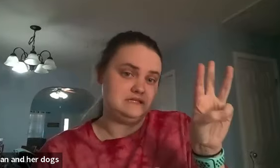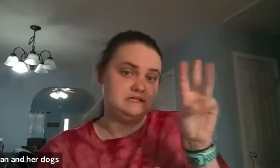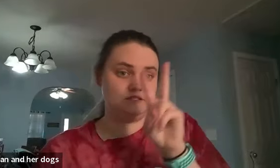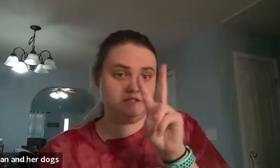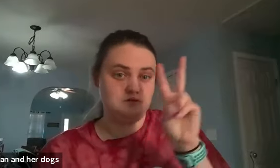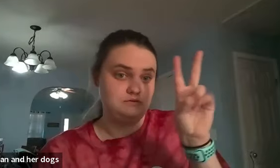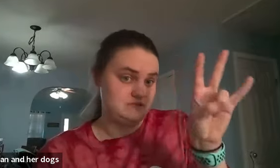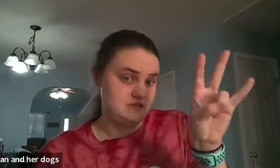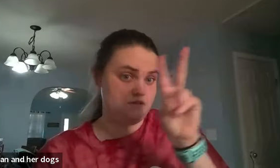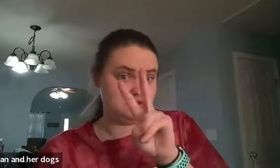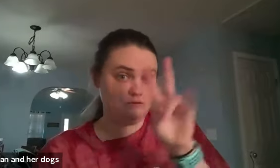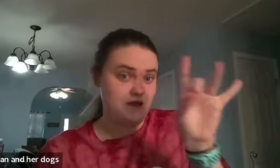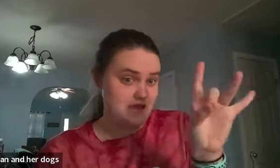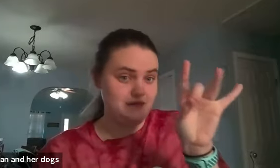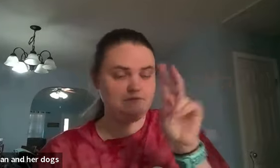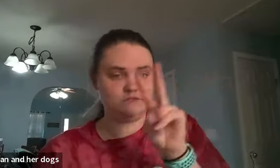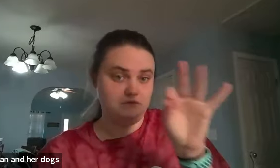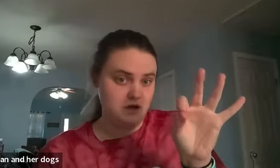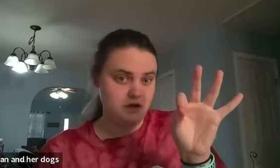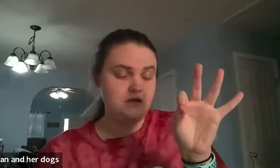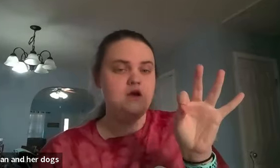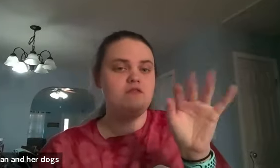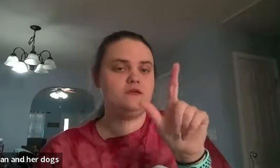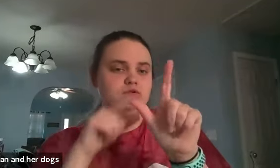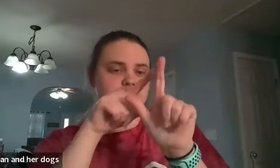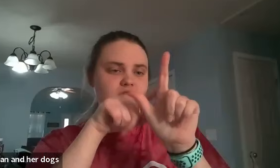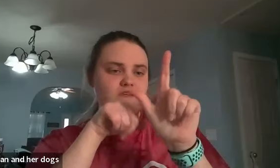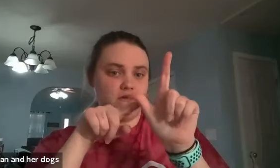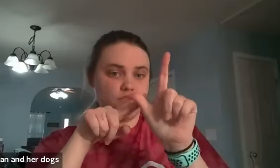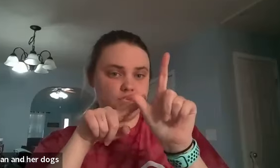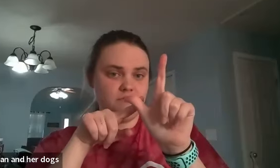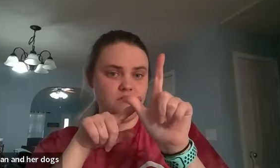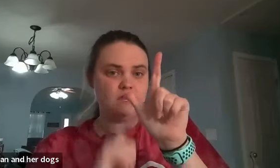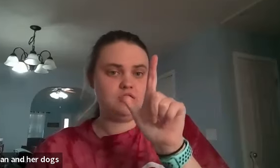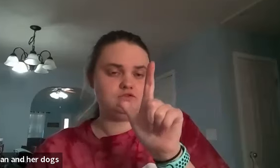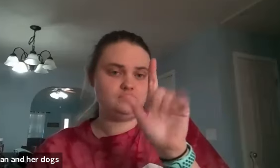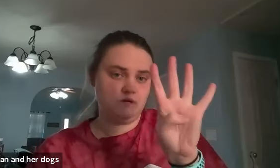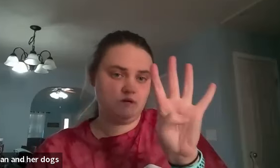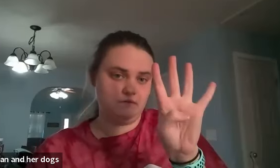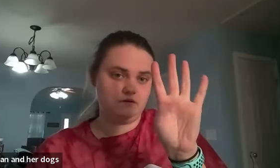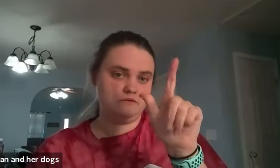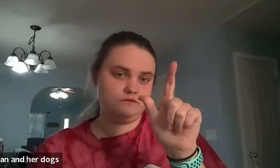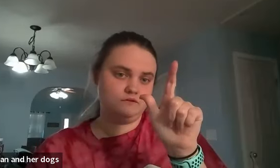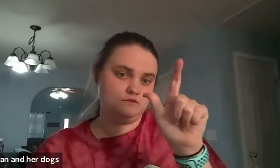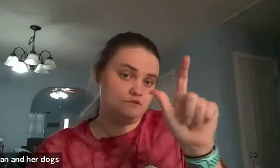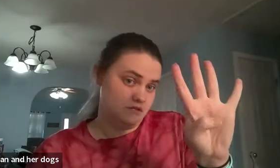2, 6, 2, 7, 2, 8, 2, 9. They will do this L shape and go 24,